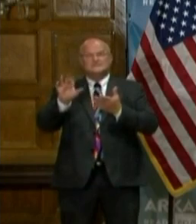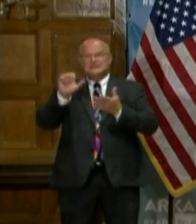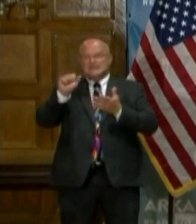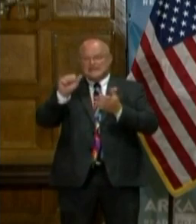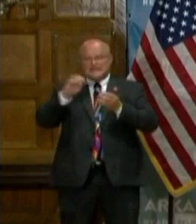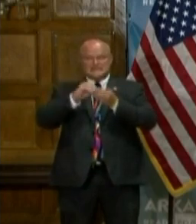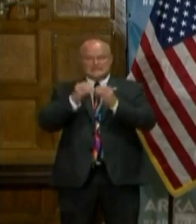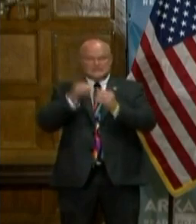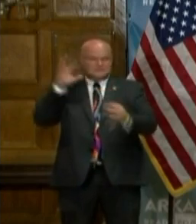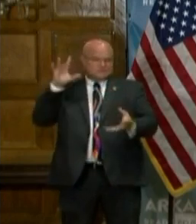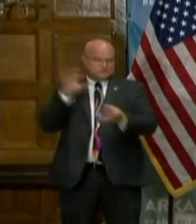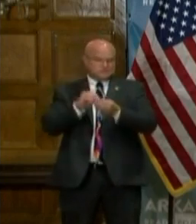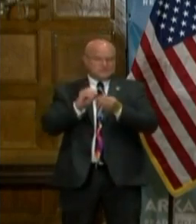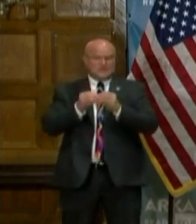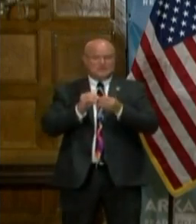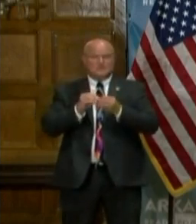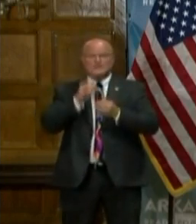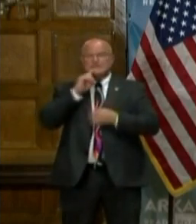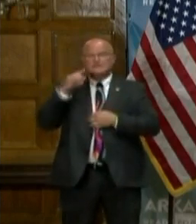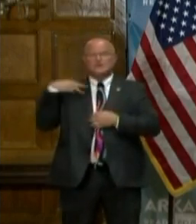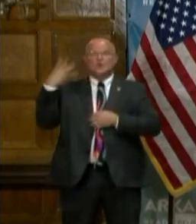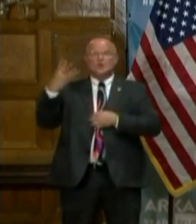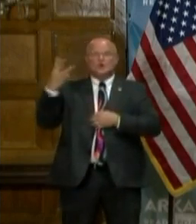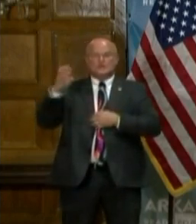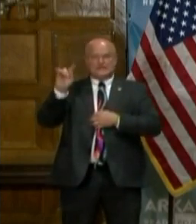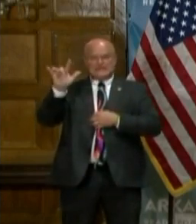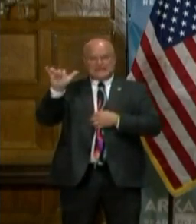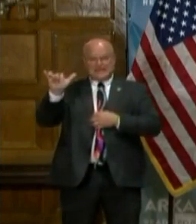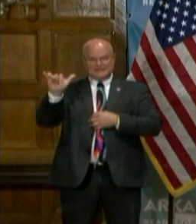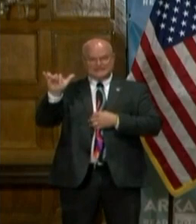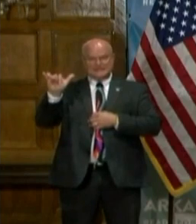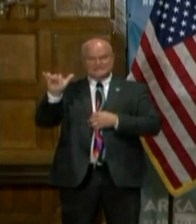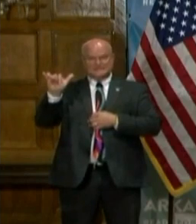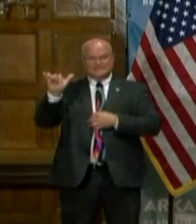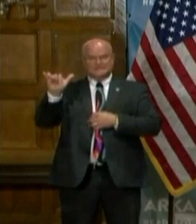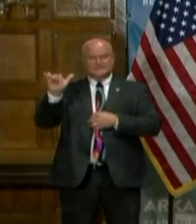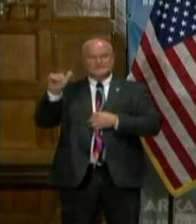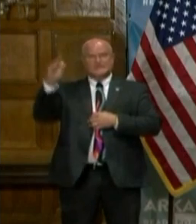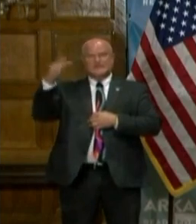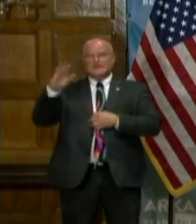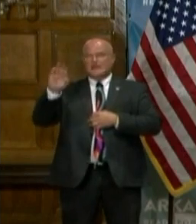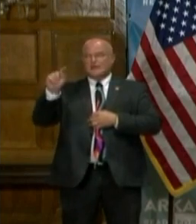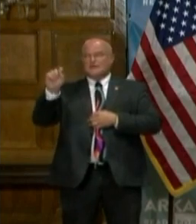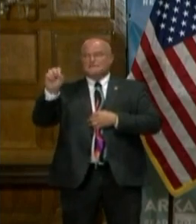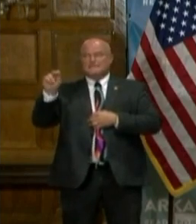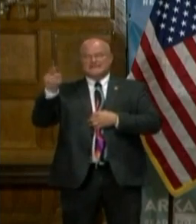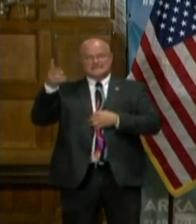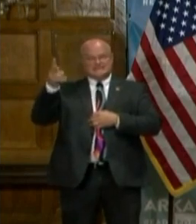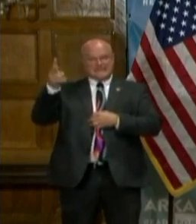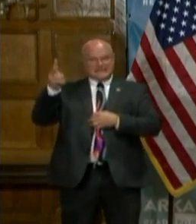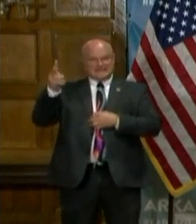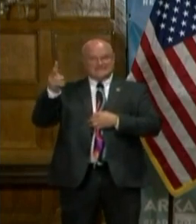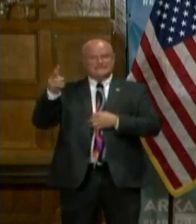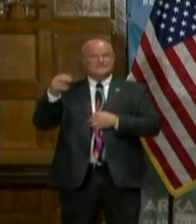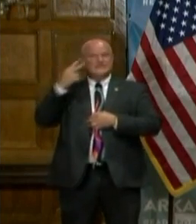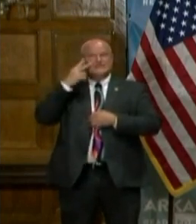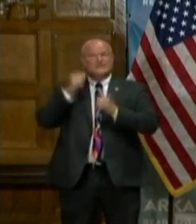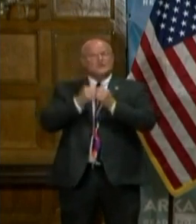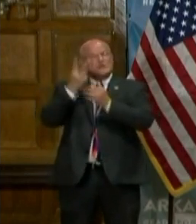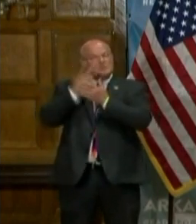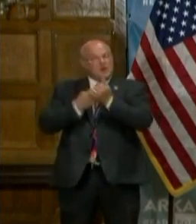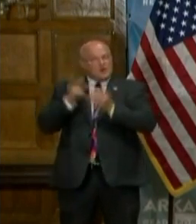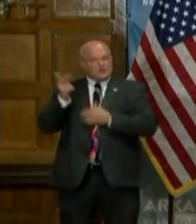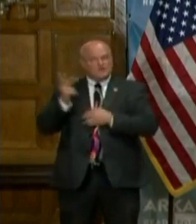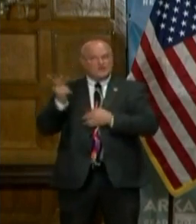case numbers, cumulative numbers, is Washington County, and then Benton County is the second. And you see with both